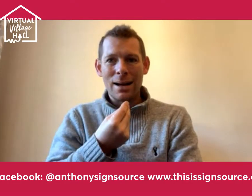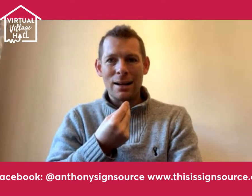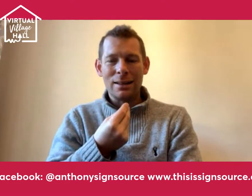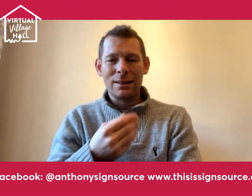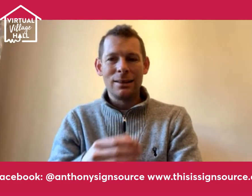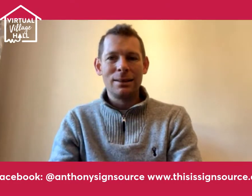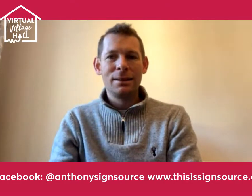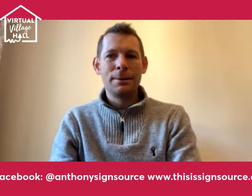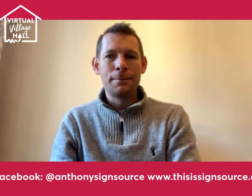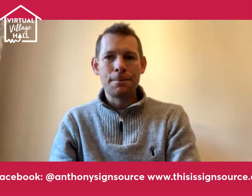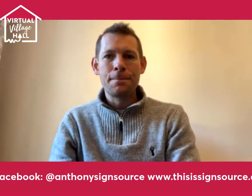for man.